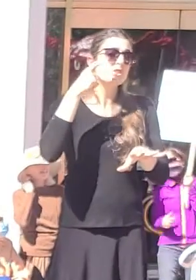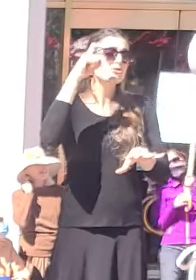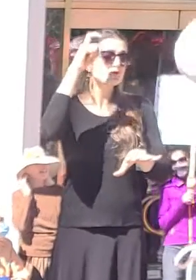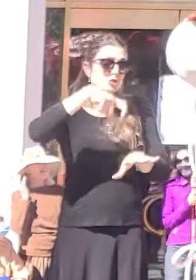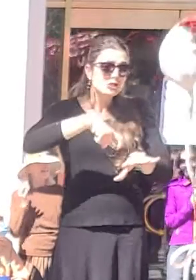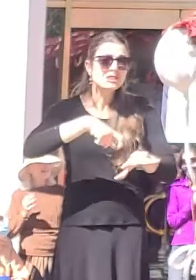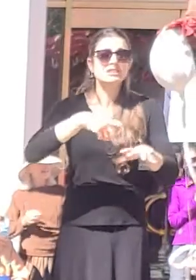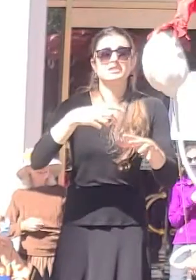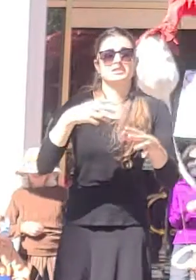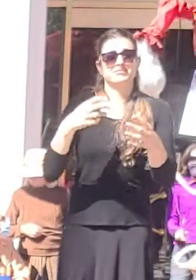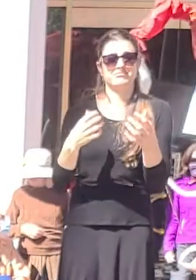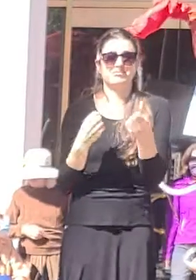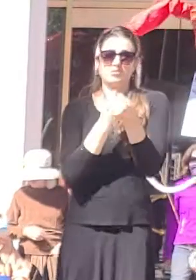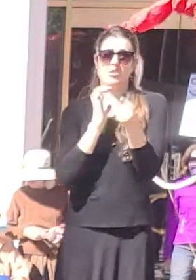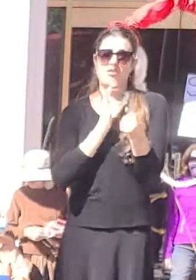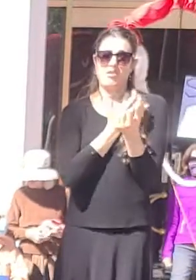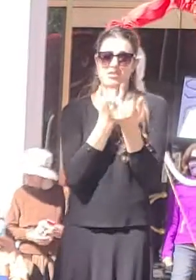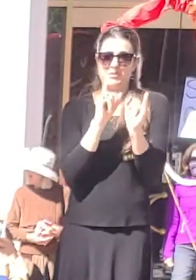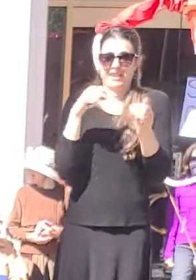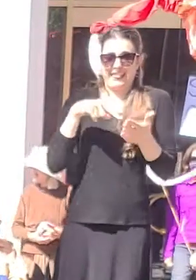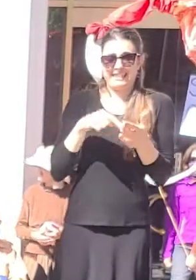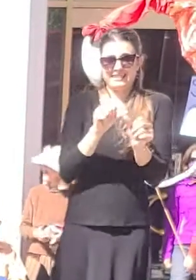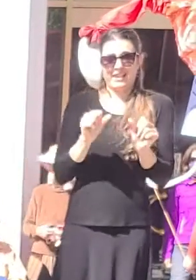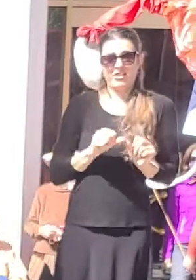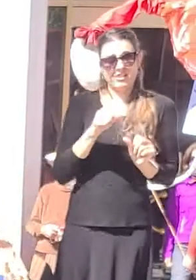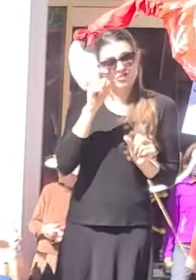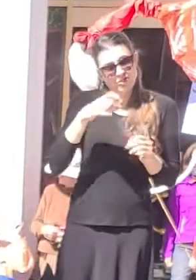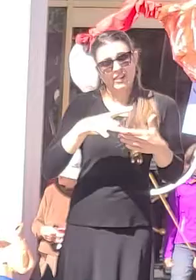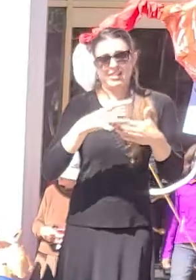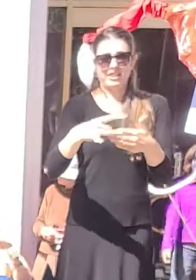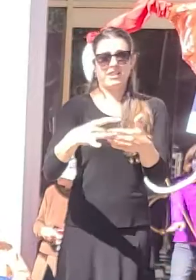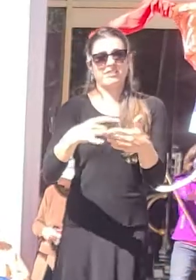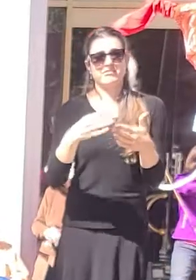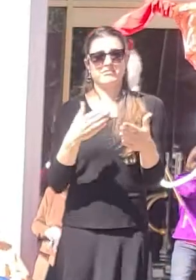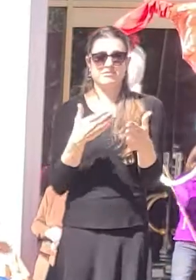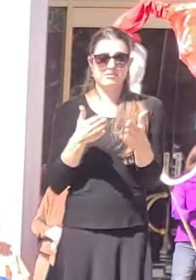and leading the way for reproductive health care access.